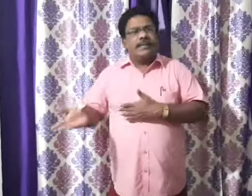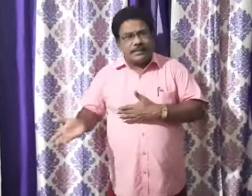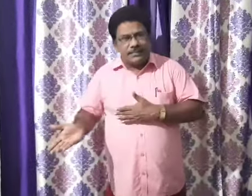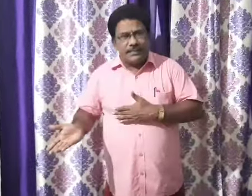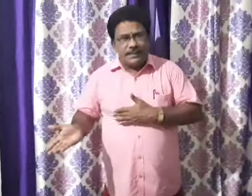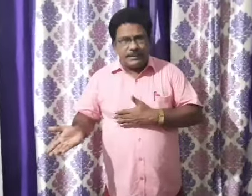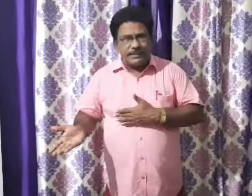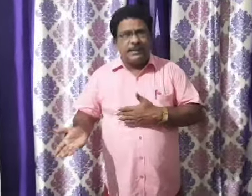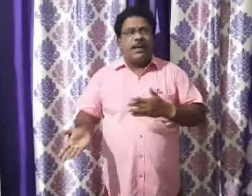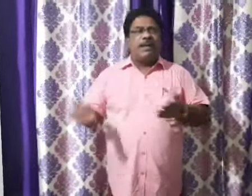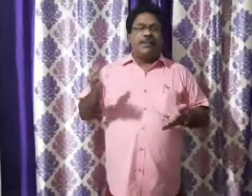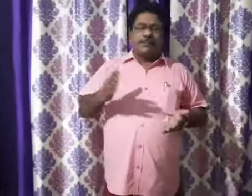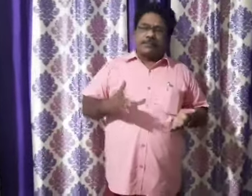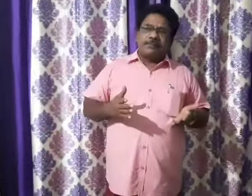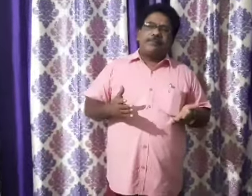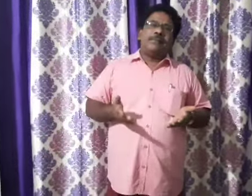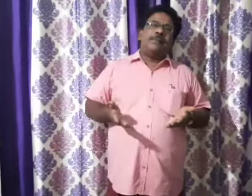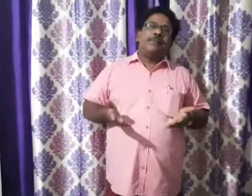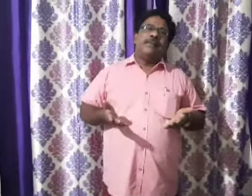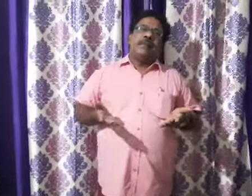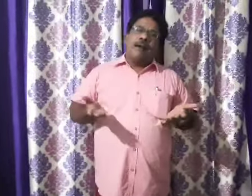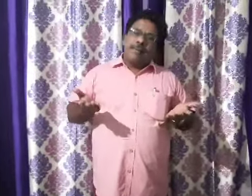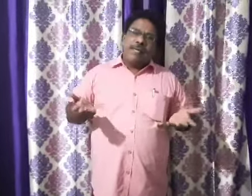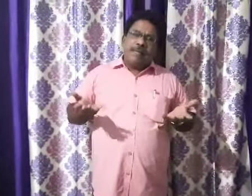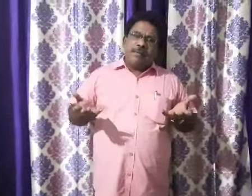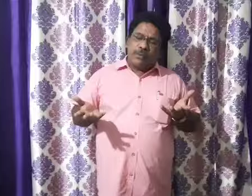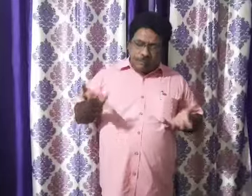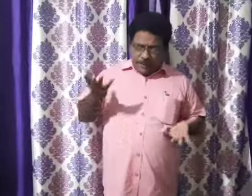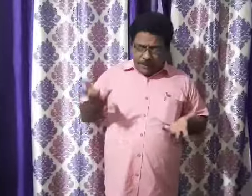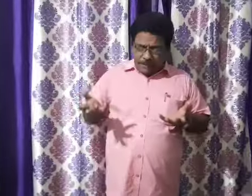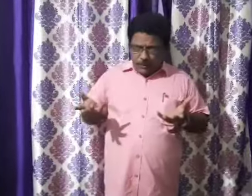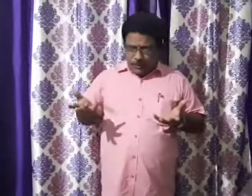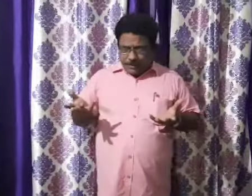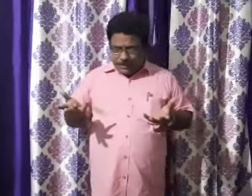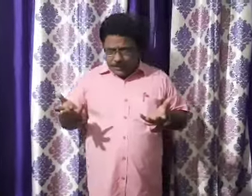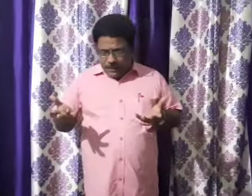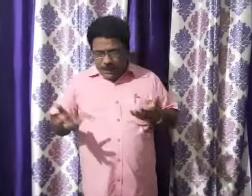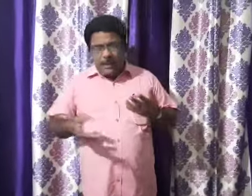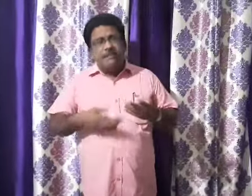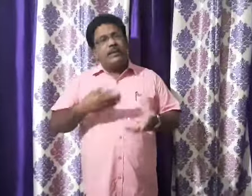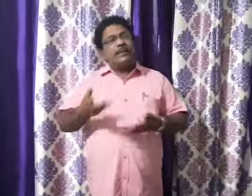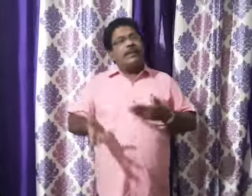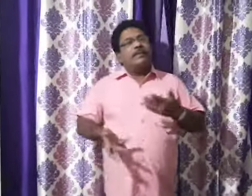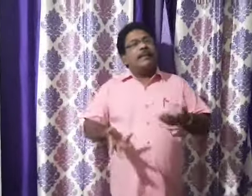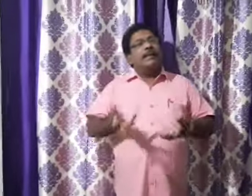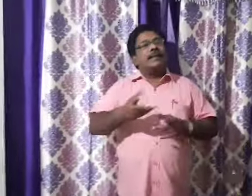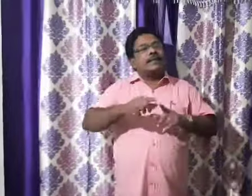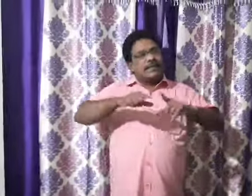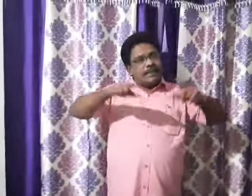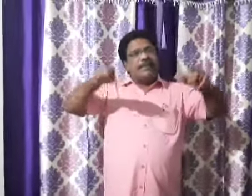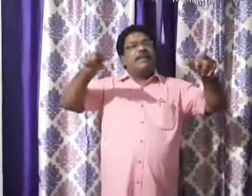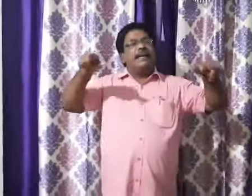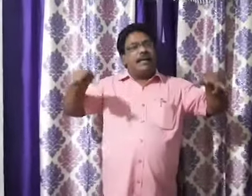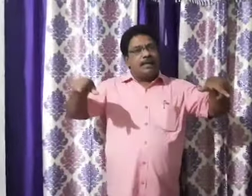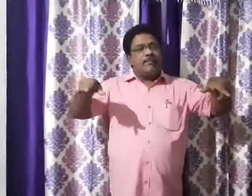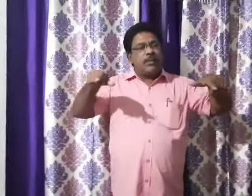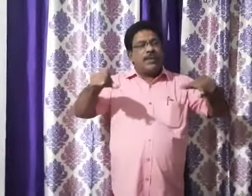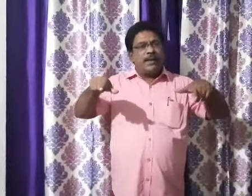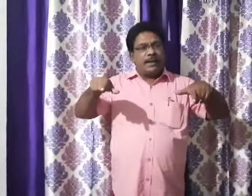agricultural fields, and many people could be employed. Again, we know that by constructing a dam or a